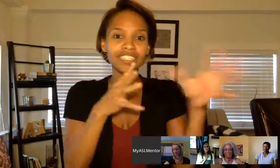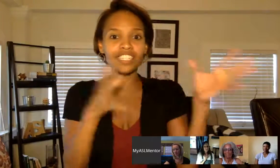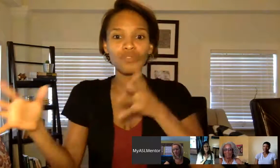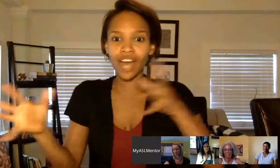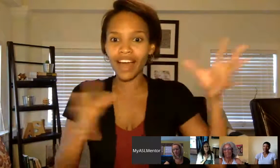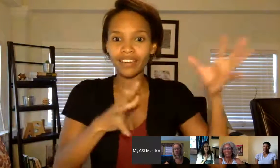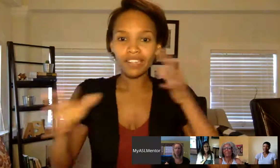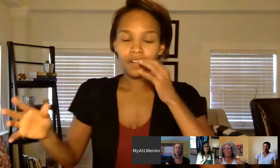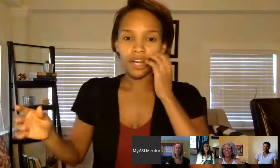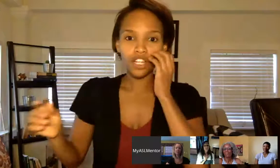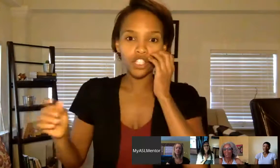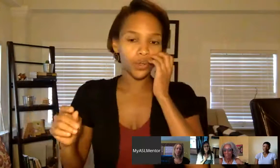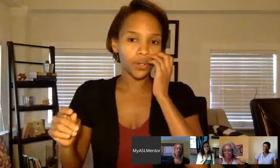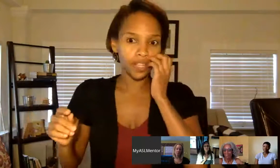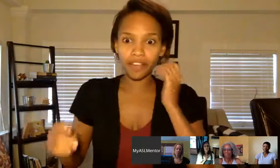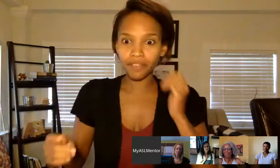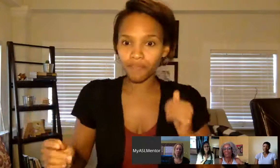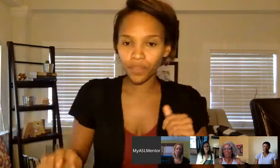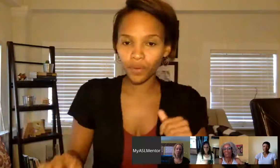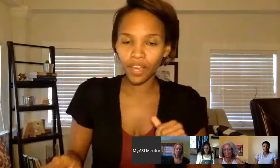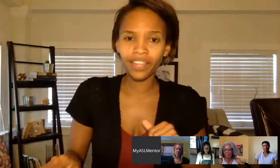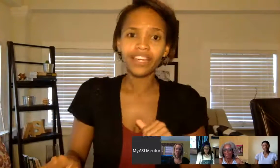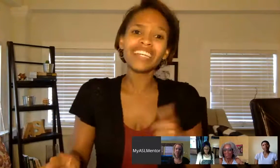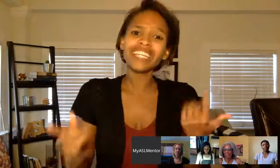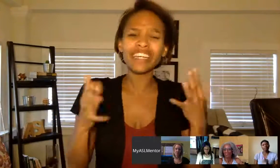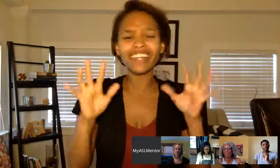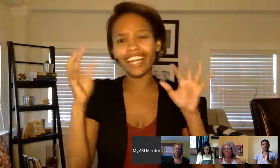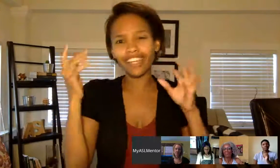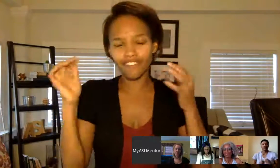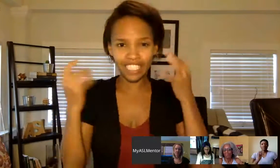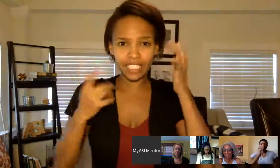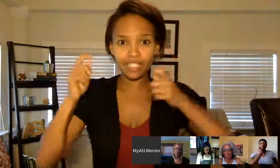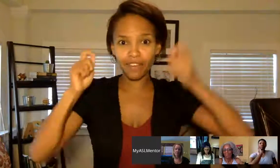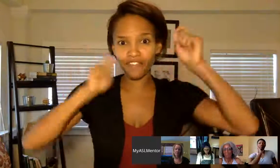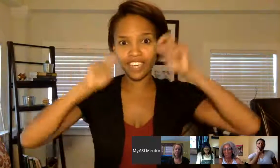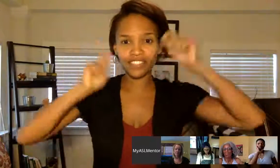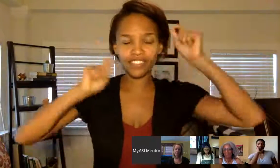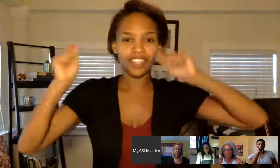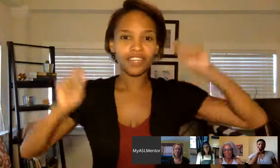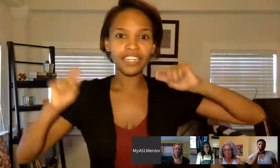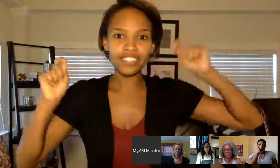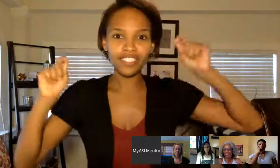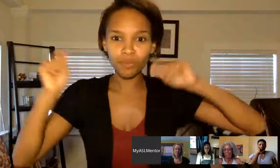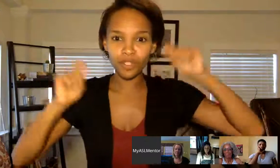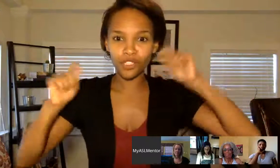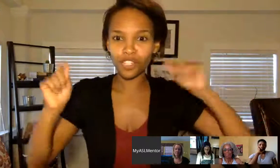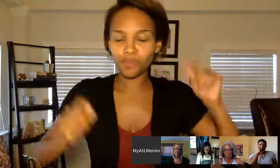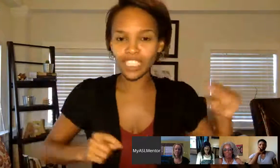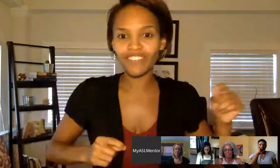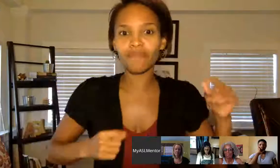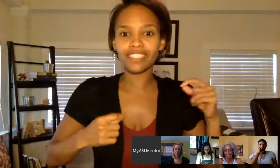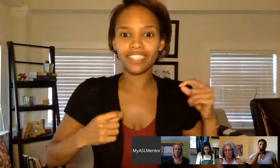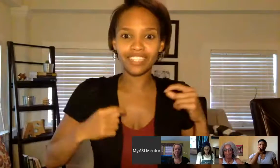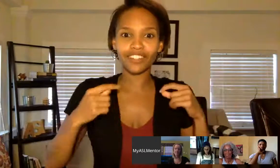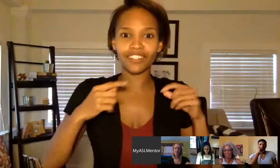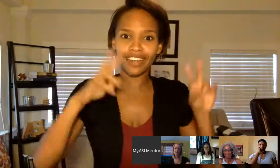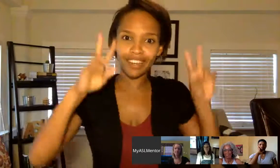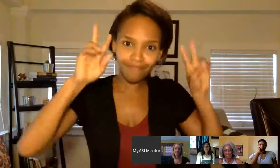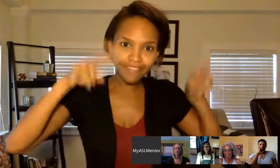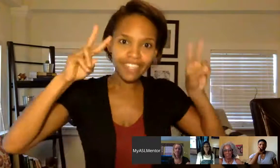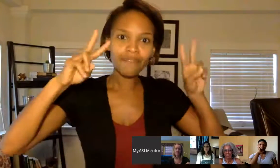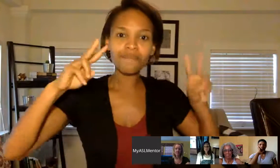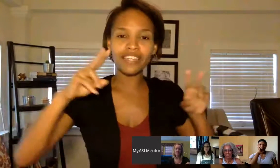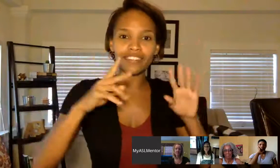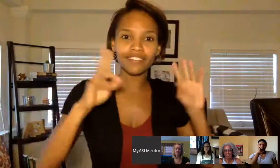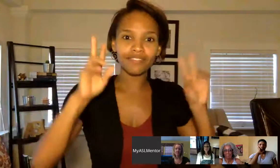just continue that storyline. Okay, it doesn't have to be a negative thing. Sometimes my face is a little bit too expressive and it makes things look like